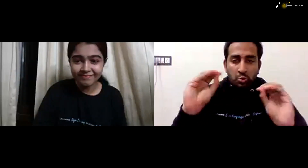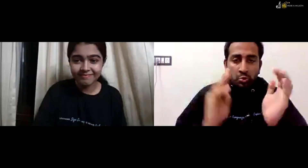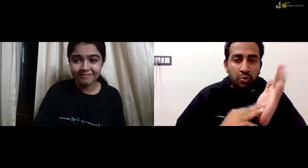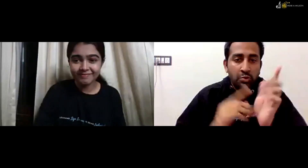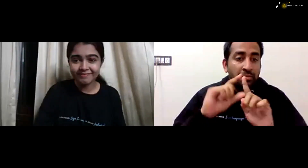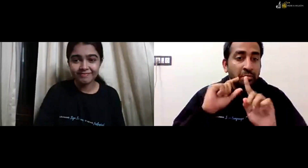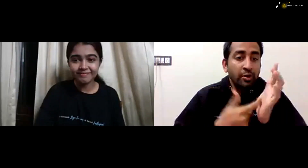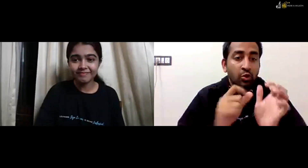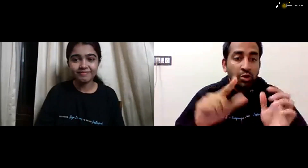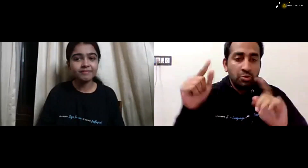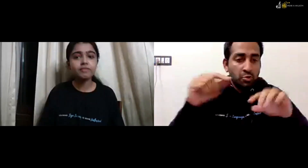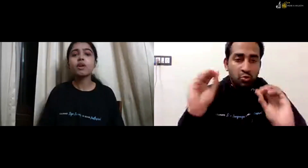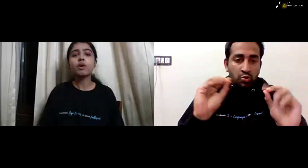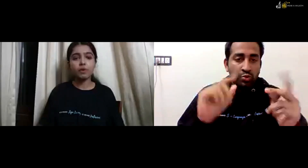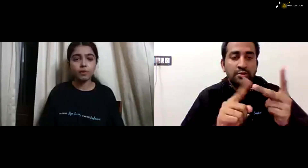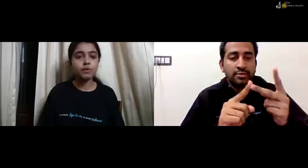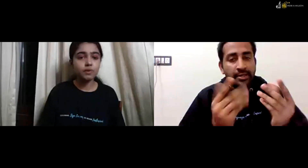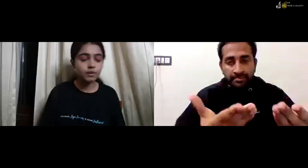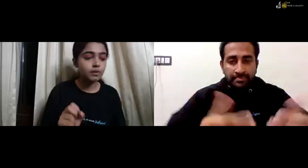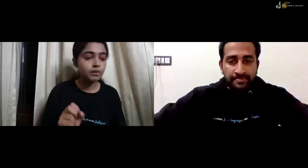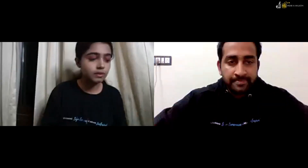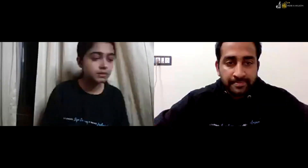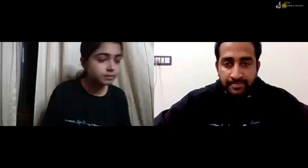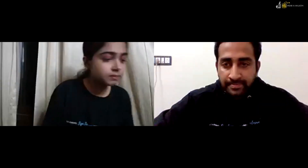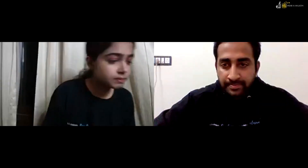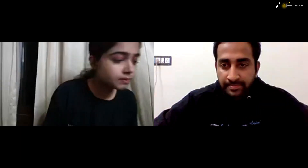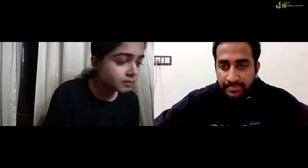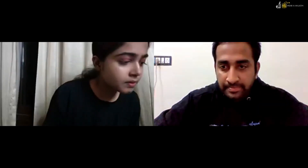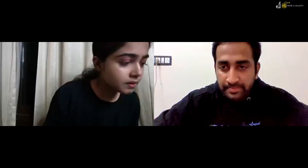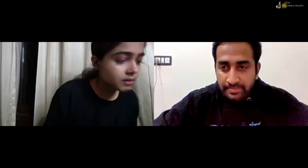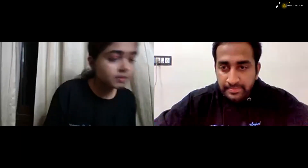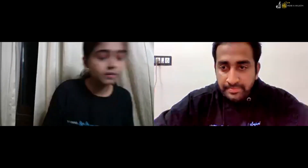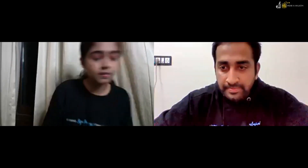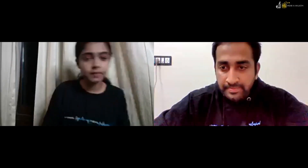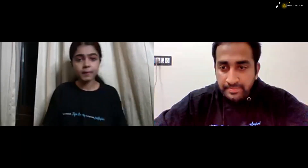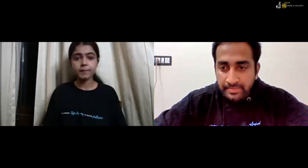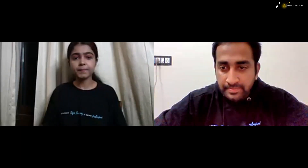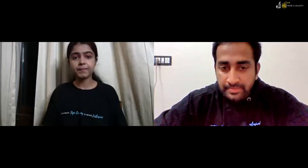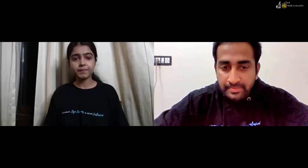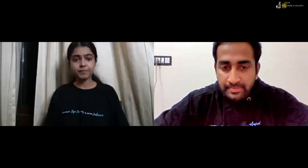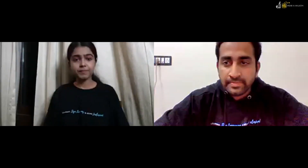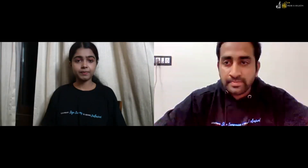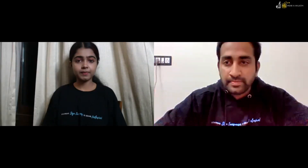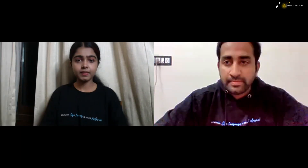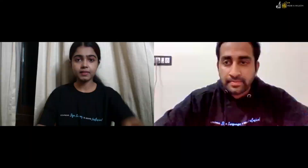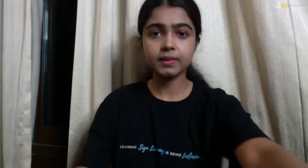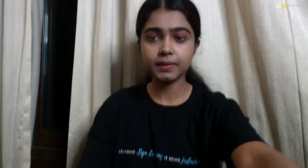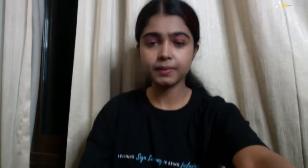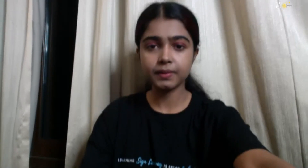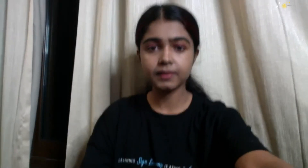Hi, Gautam here. Mridul is not here. you can ask the other